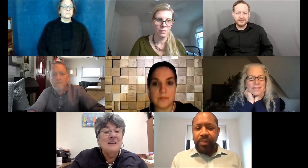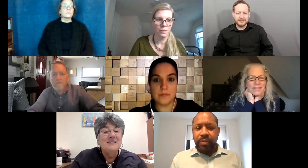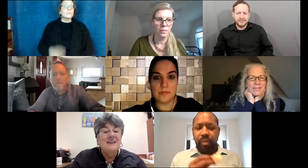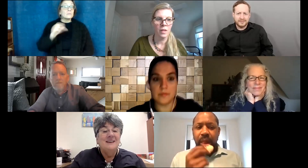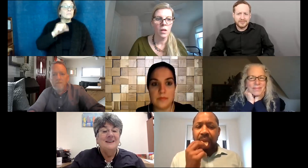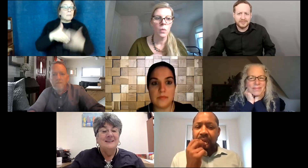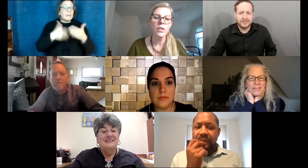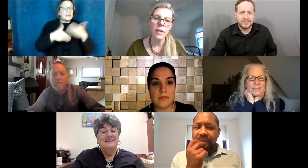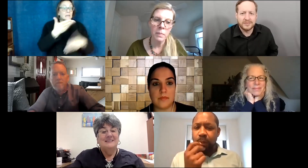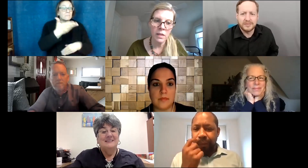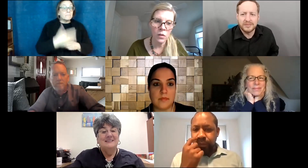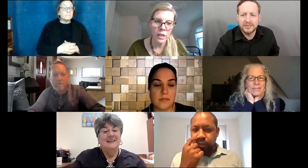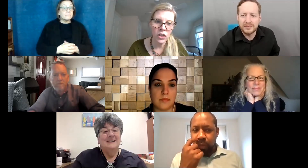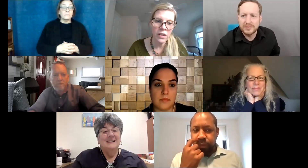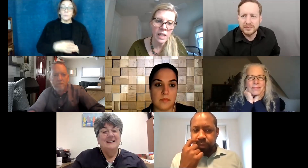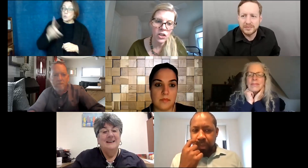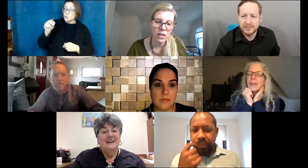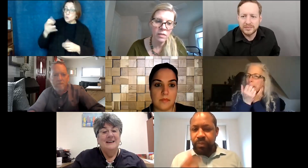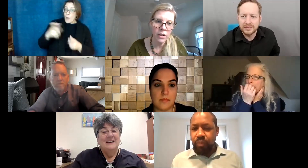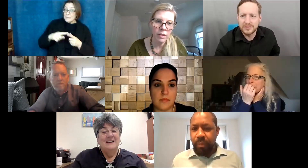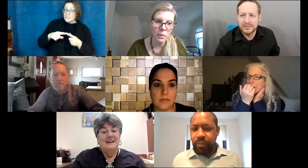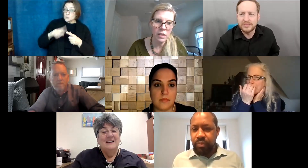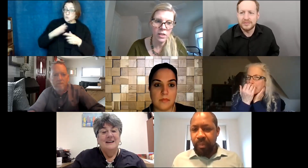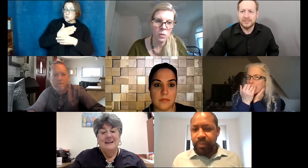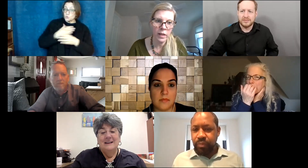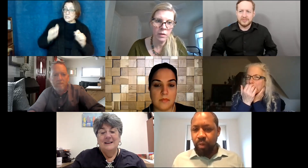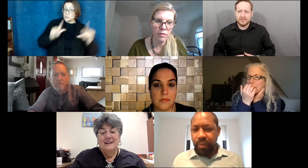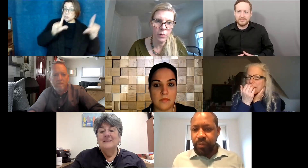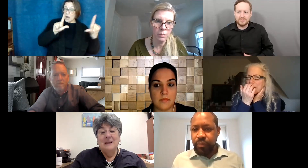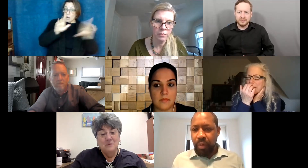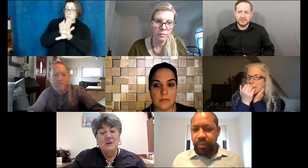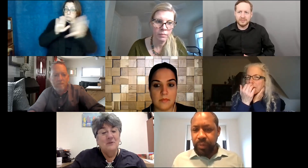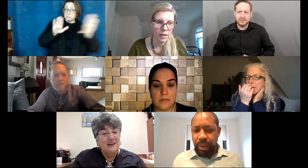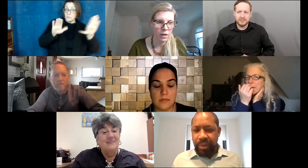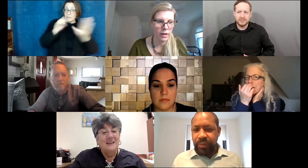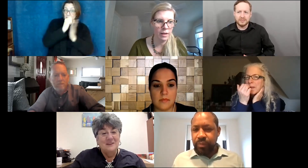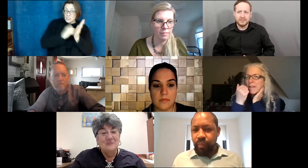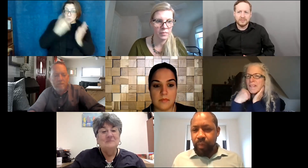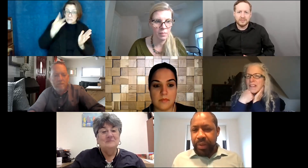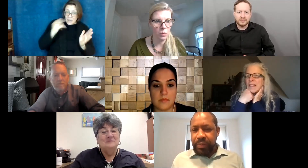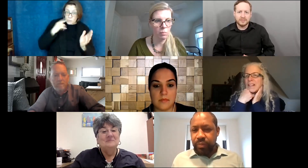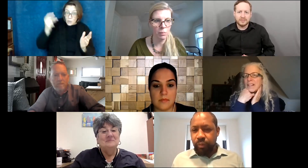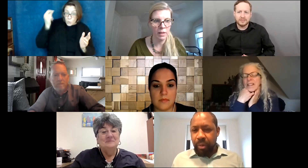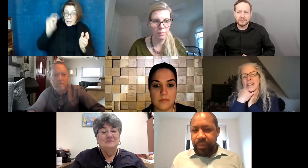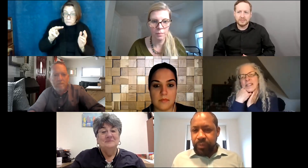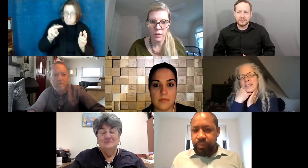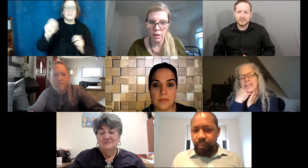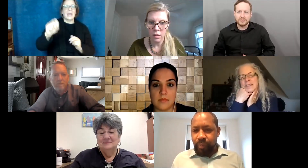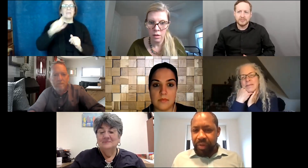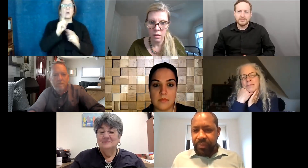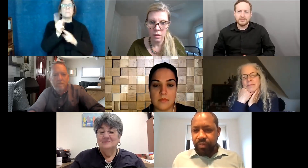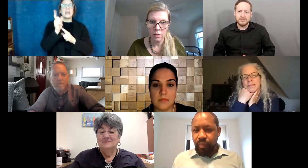Yes, Bethany, Would you like me to screen share the agenda for everyone to just quickly review? that would be great. Thank you. Okay. Give me 1 moment.